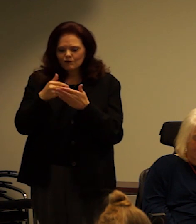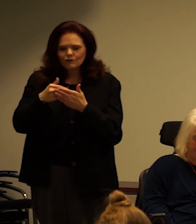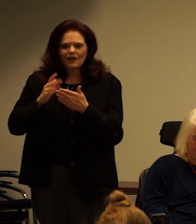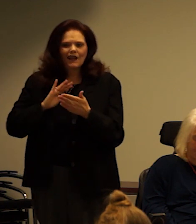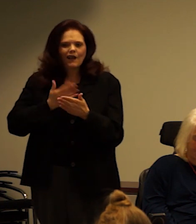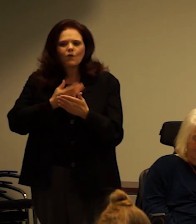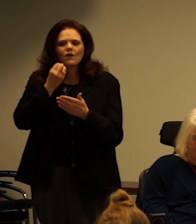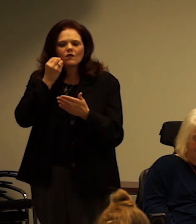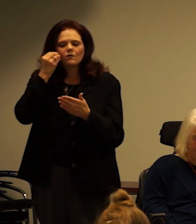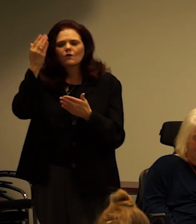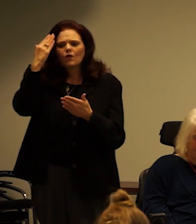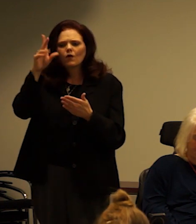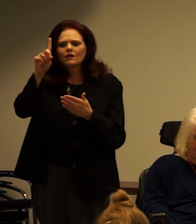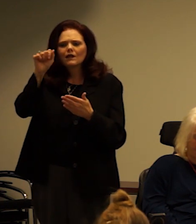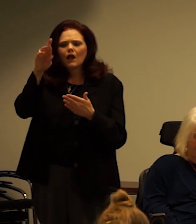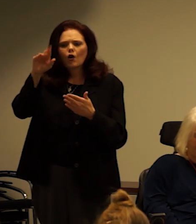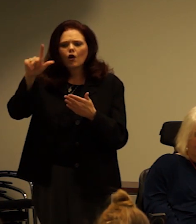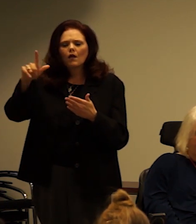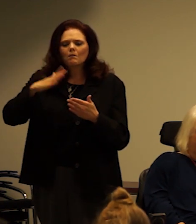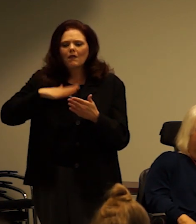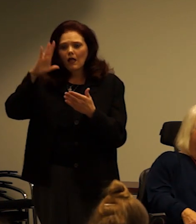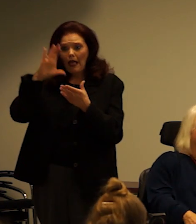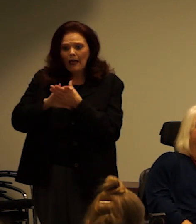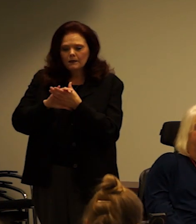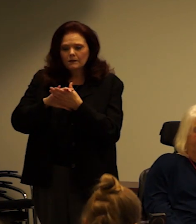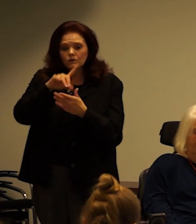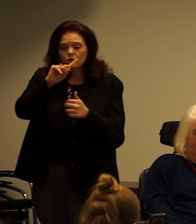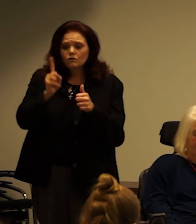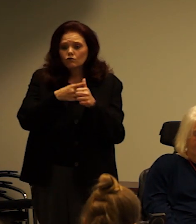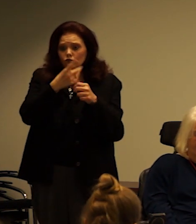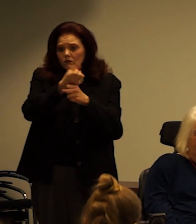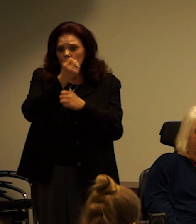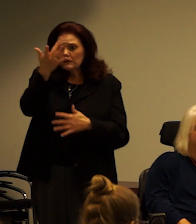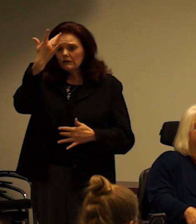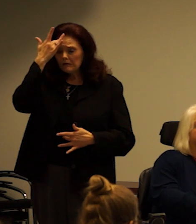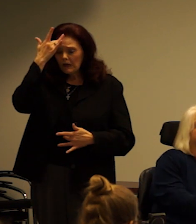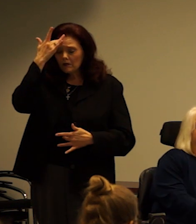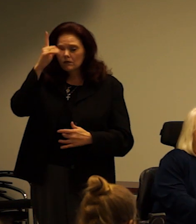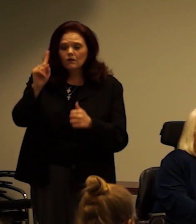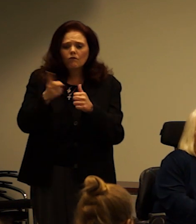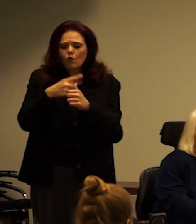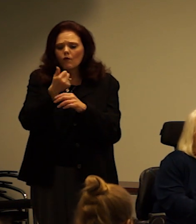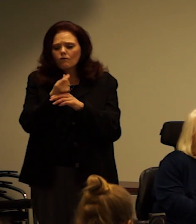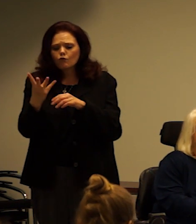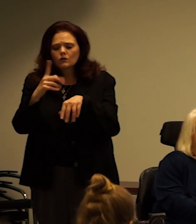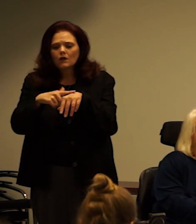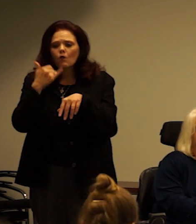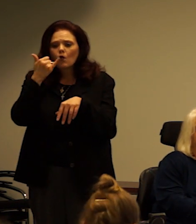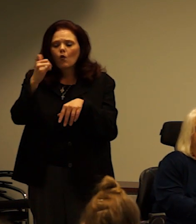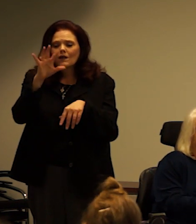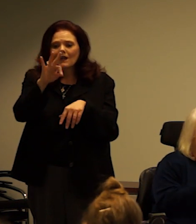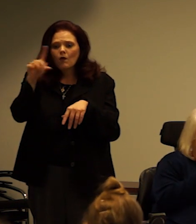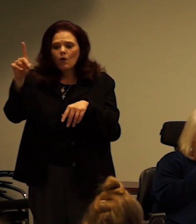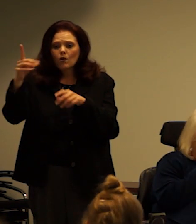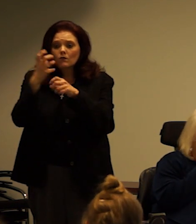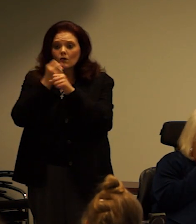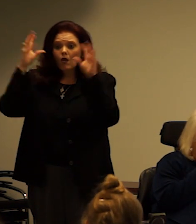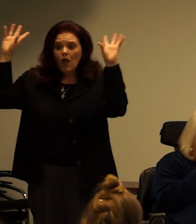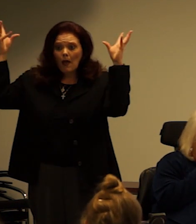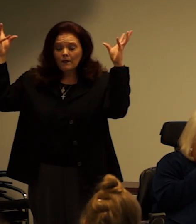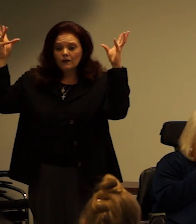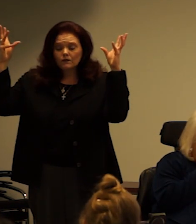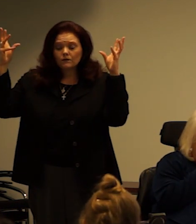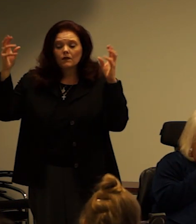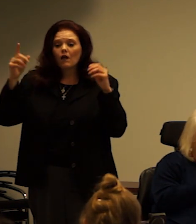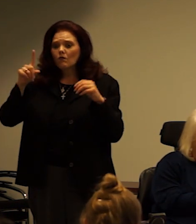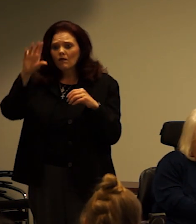and most of you know Daryl was my late husband. When he first got sick, the few times that we had to call 911 to get an ambulance over there, I'm